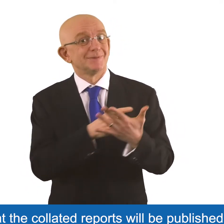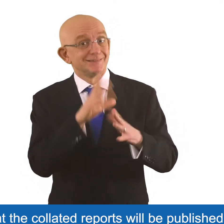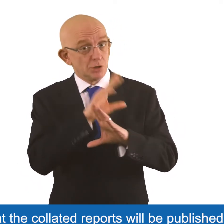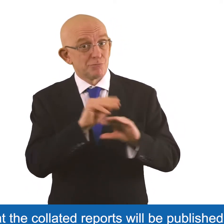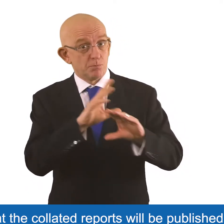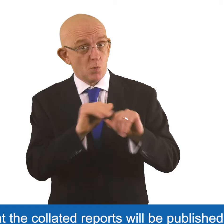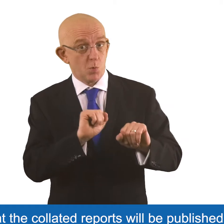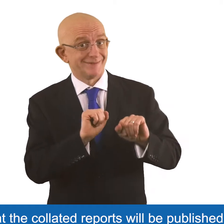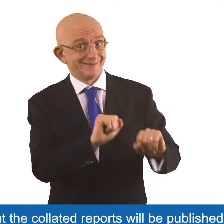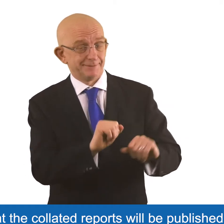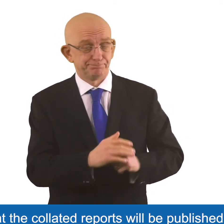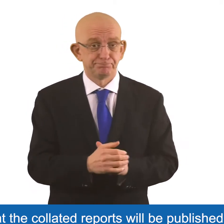reporting.